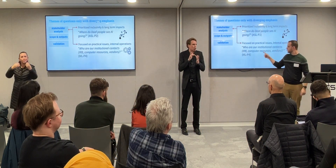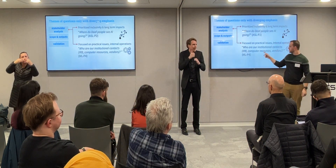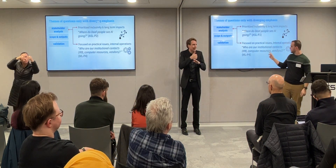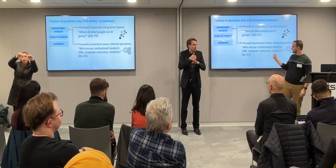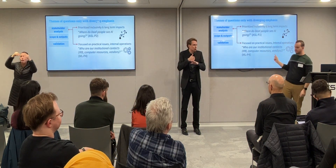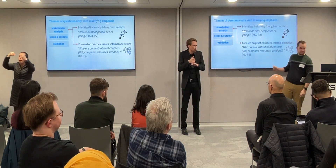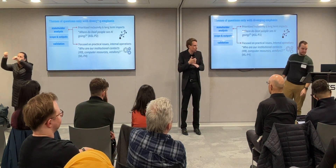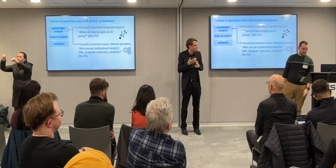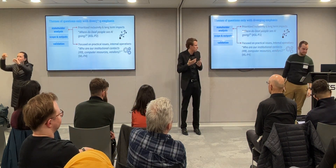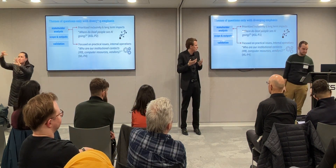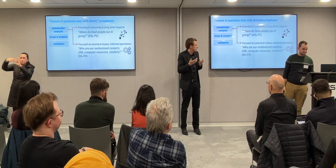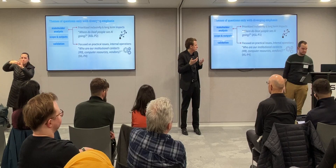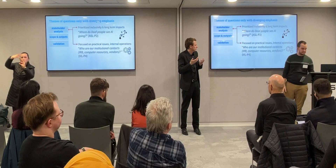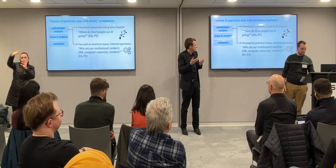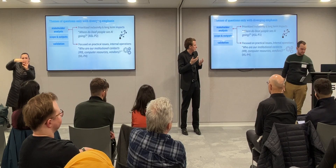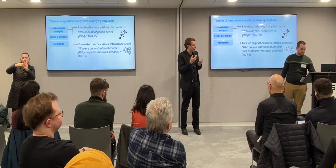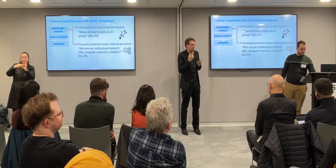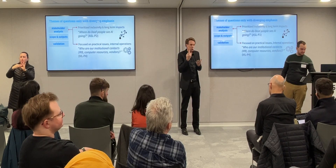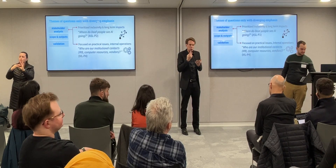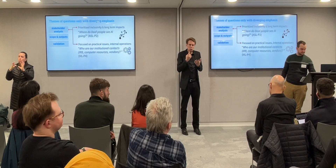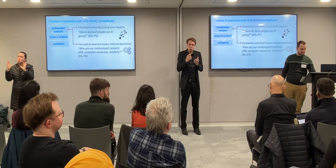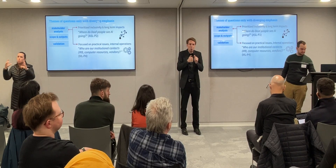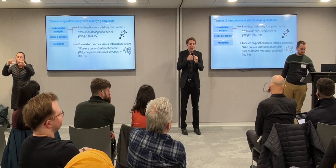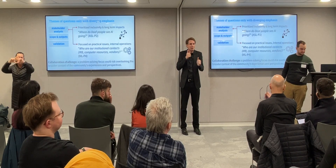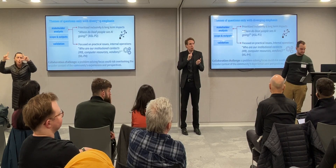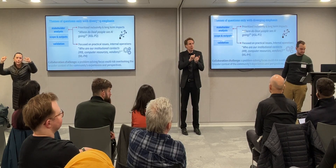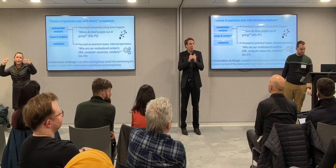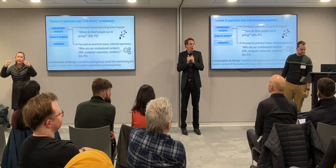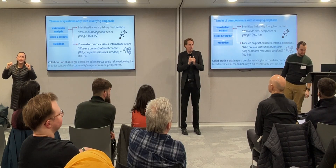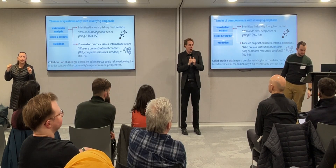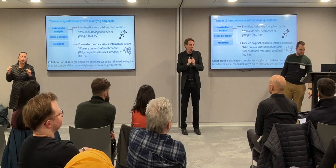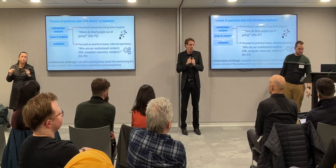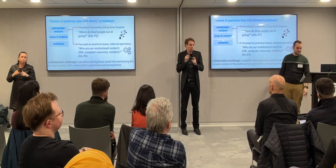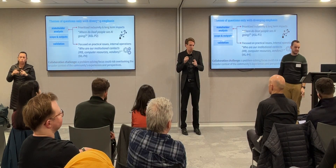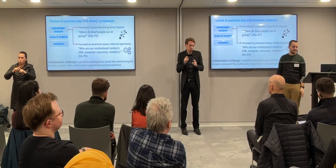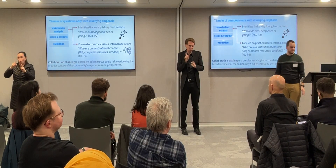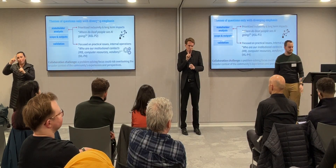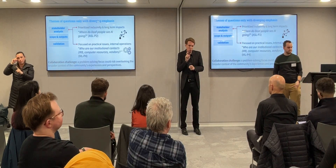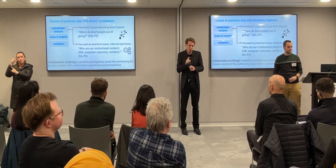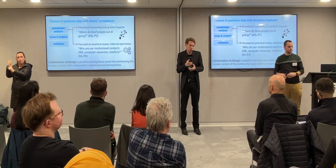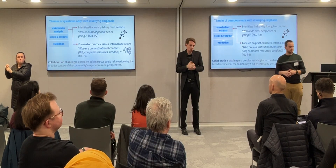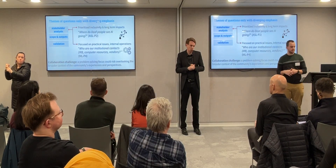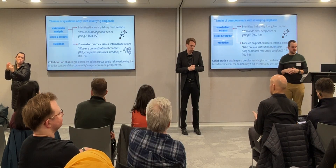Who can we contact? Who are our industry partners? These type of questions.